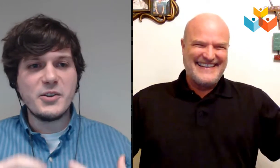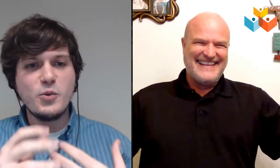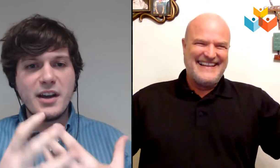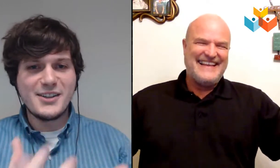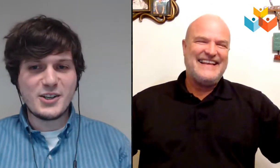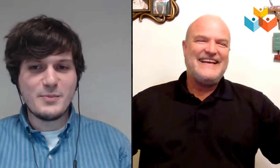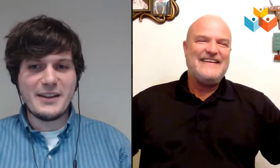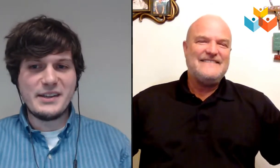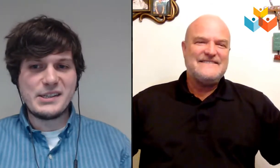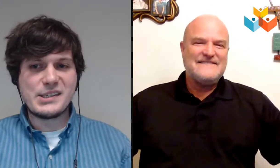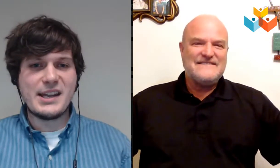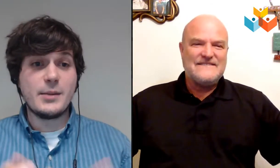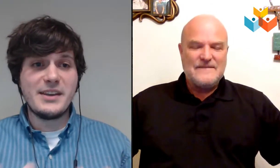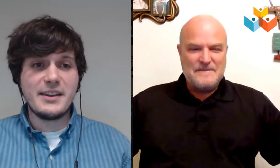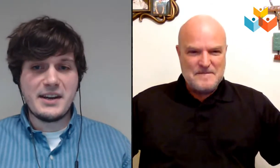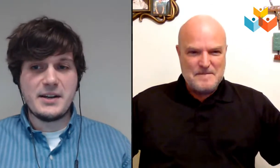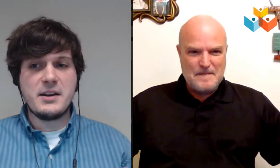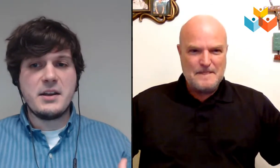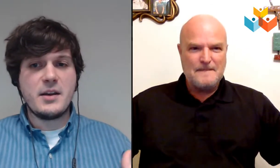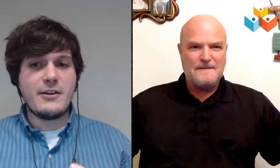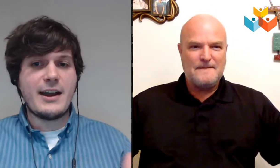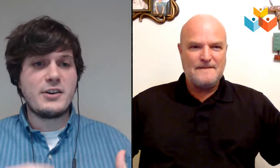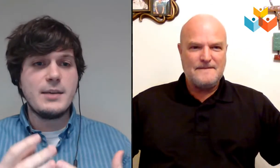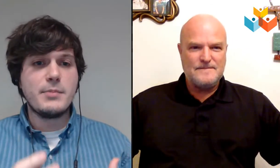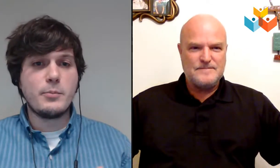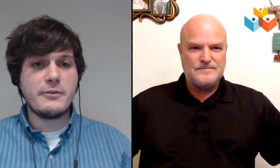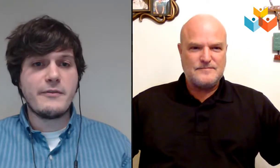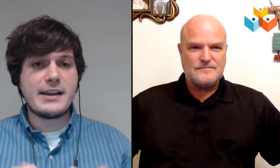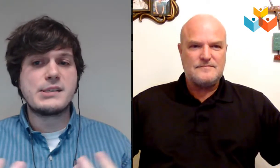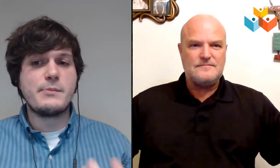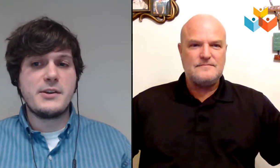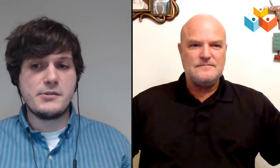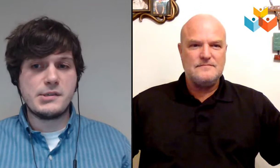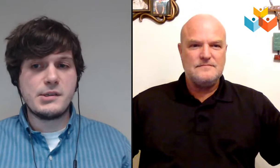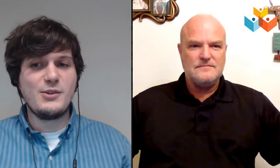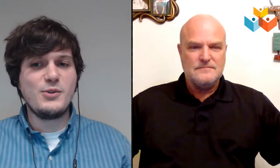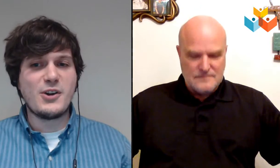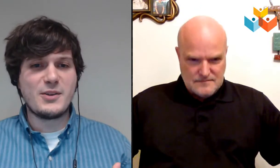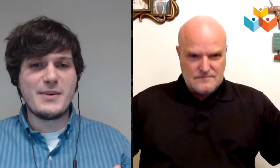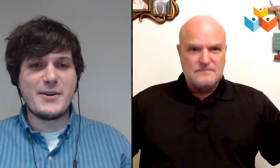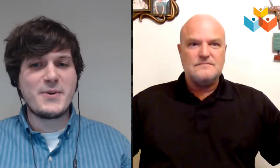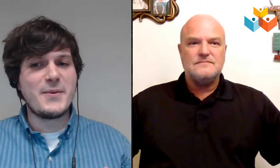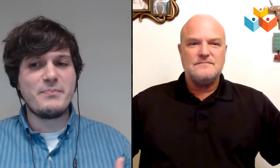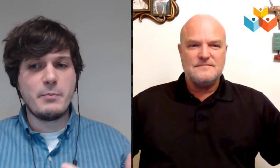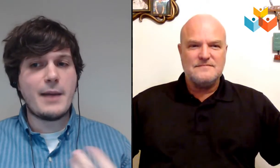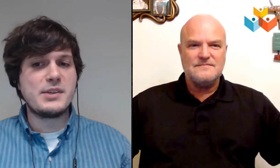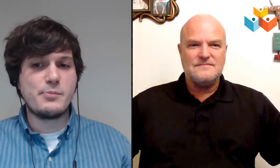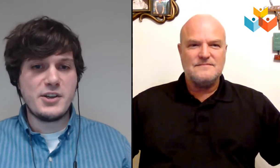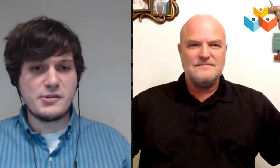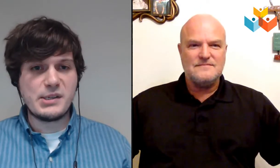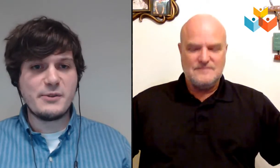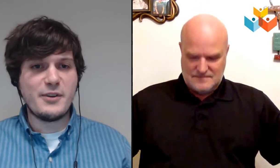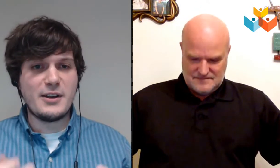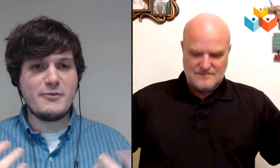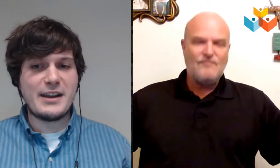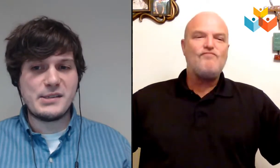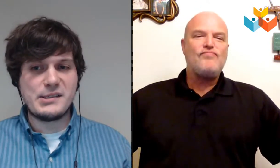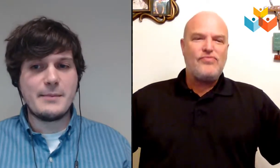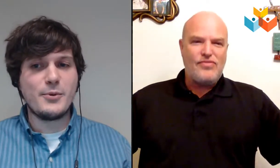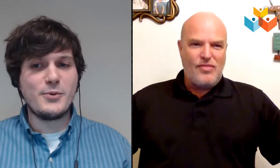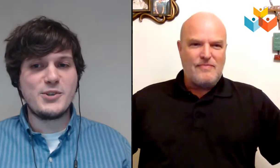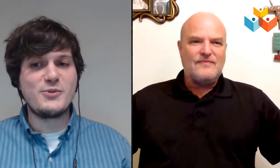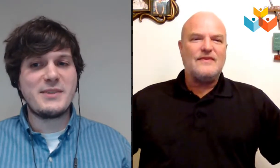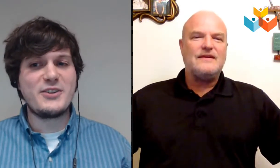So you and I talked about this at the beginning about how to keep up with fast speakers. You talked about Baptist preachers as a fun,